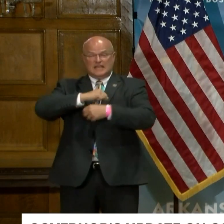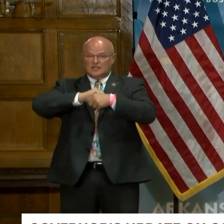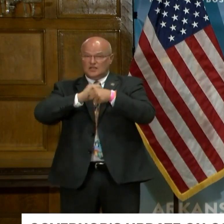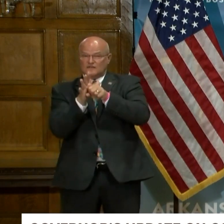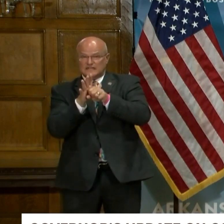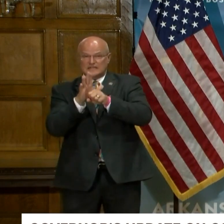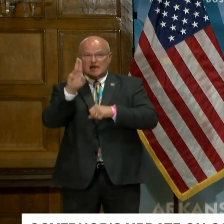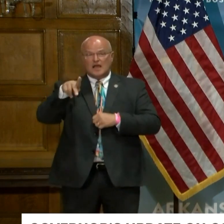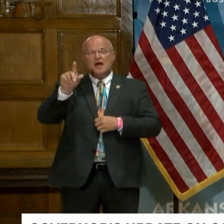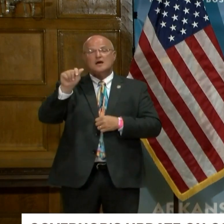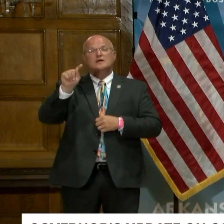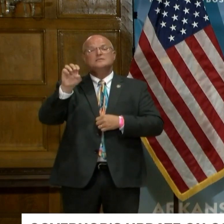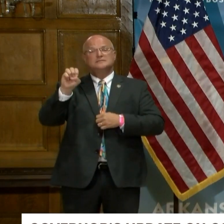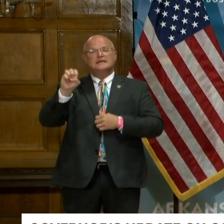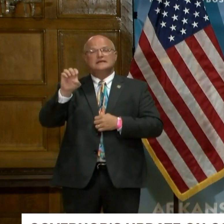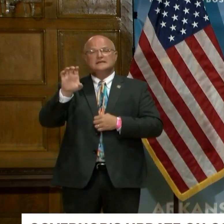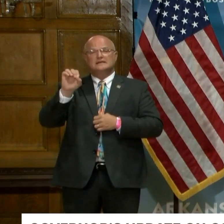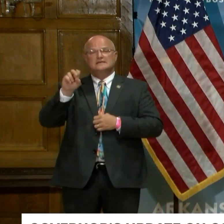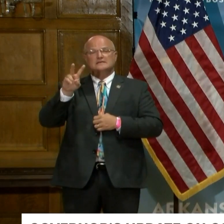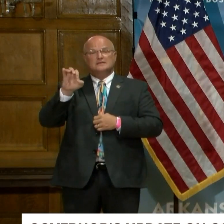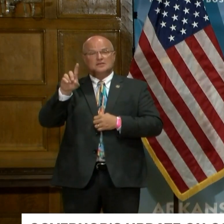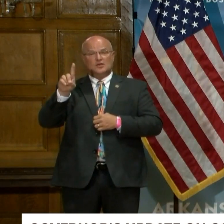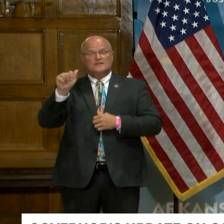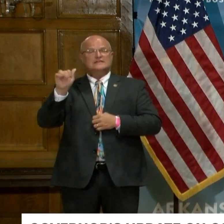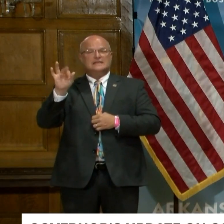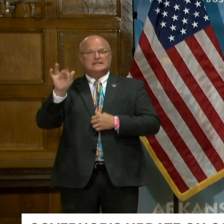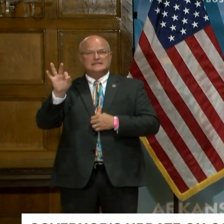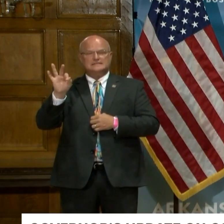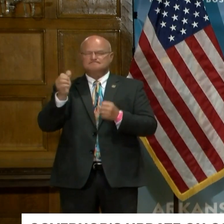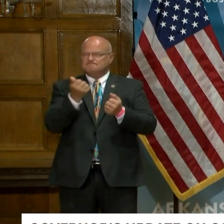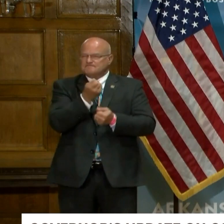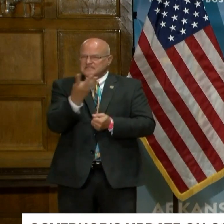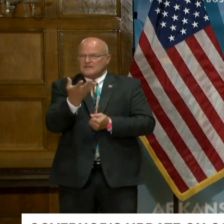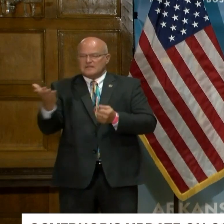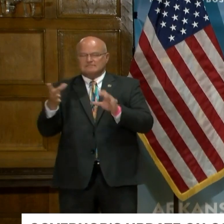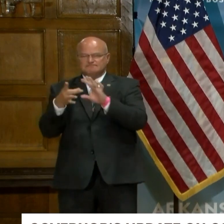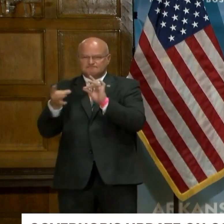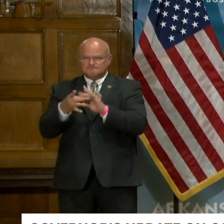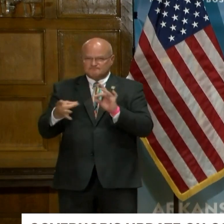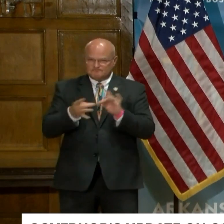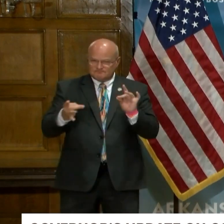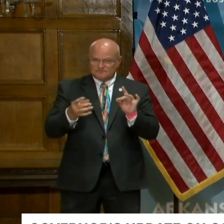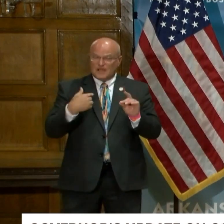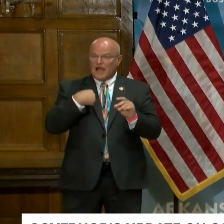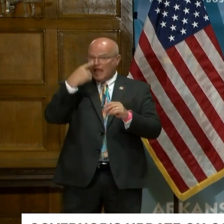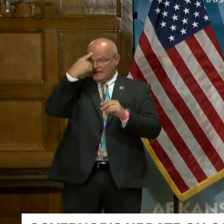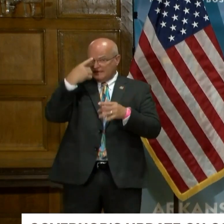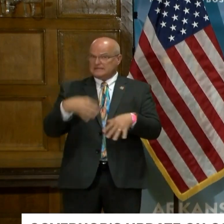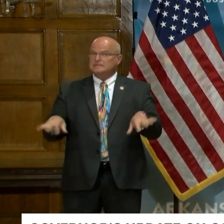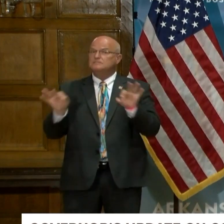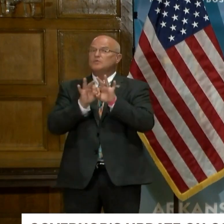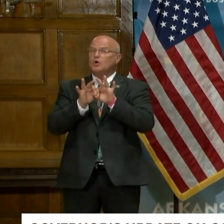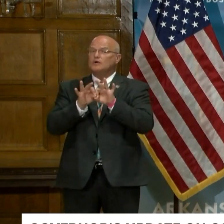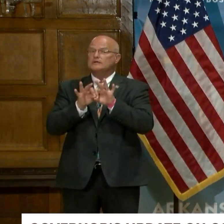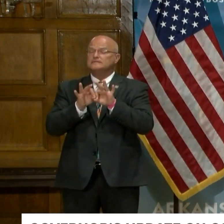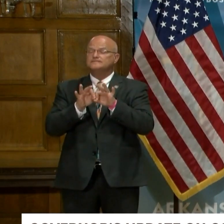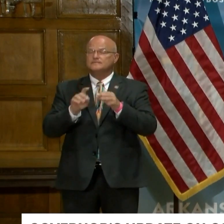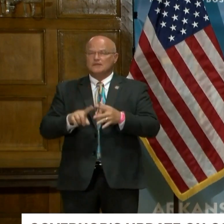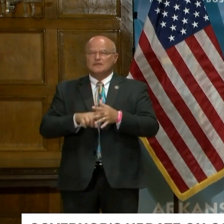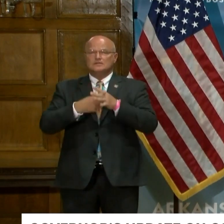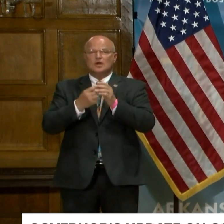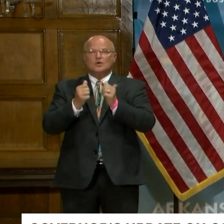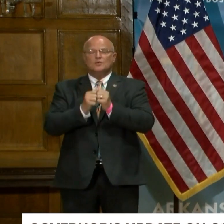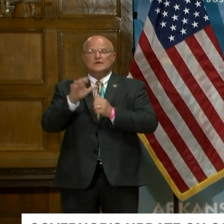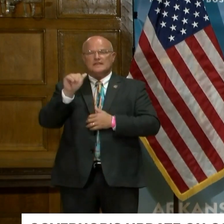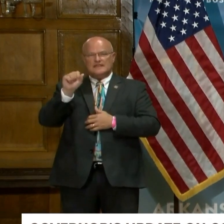COVID-19 daily update. We have a number of things to cover today that I think are important. And let's start with